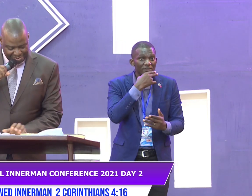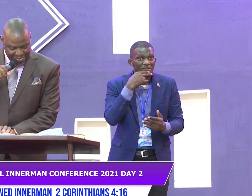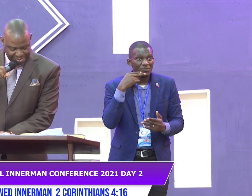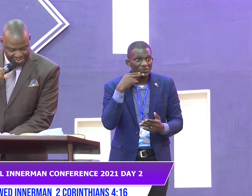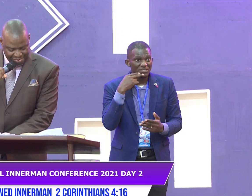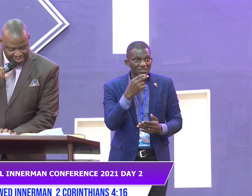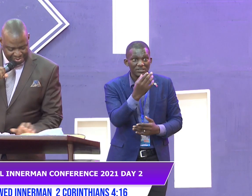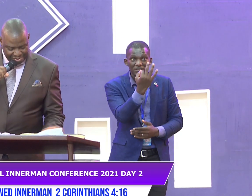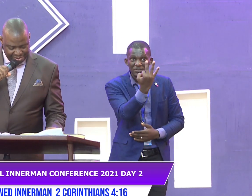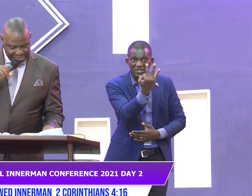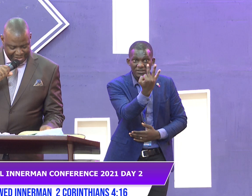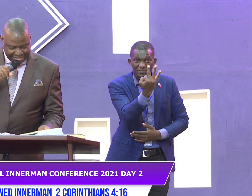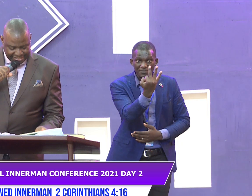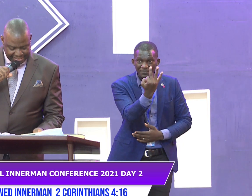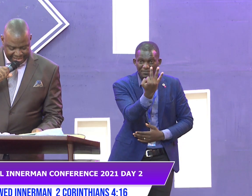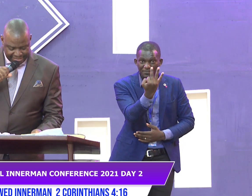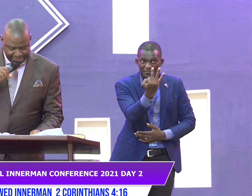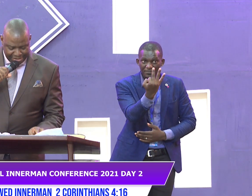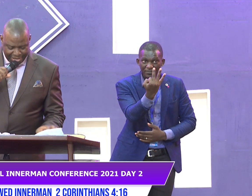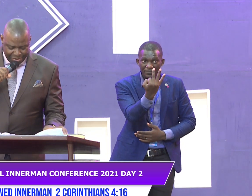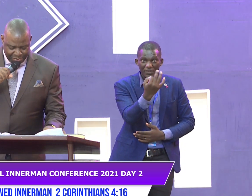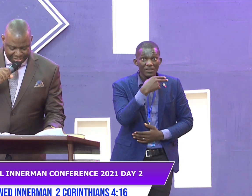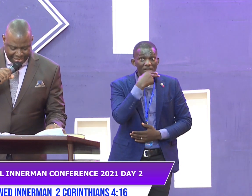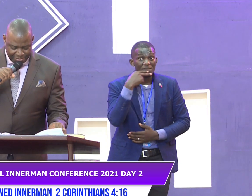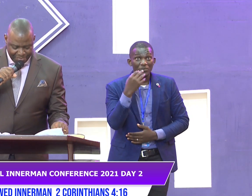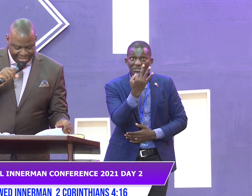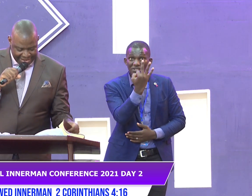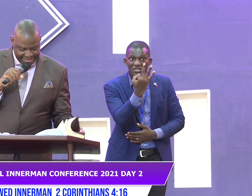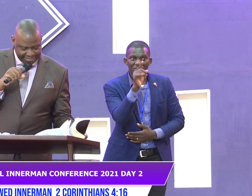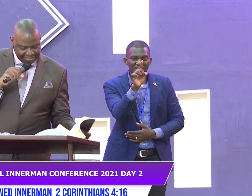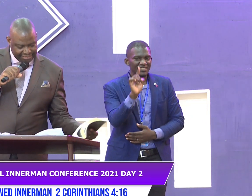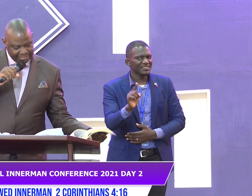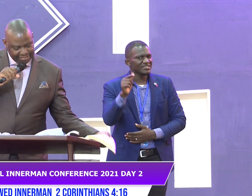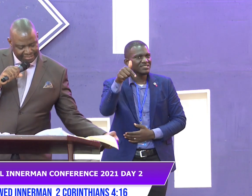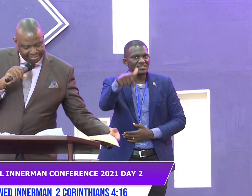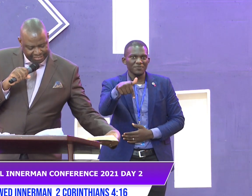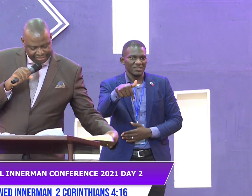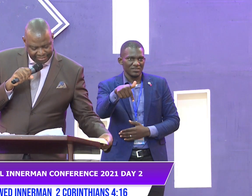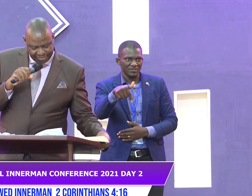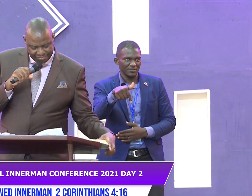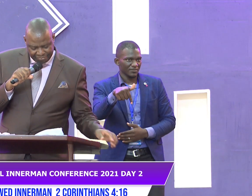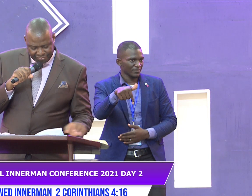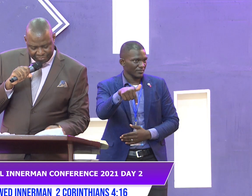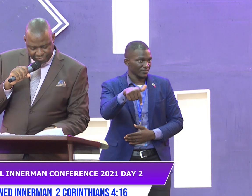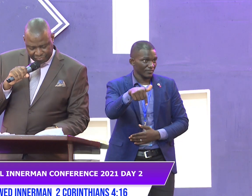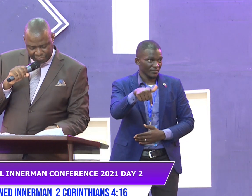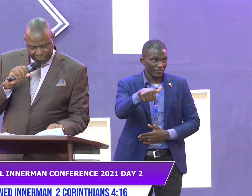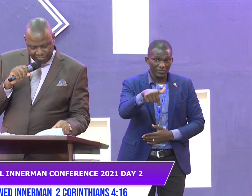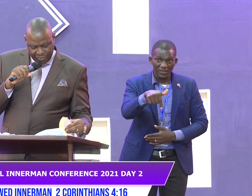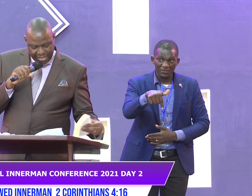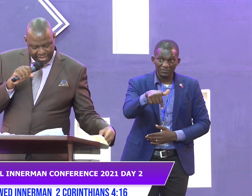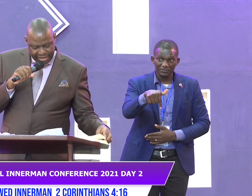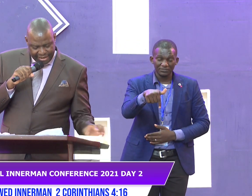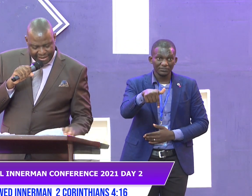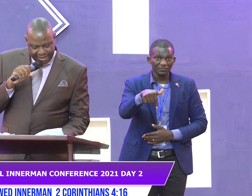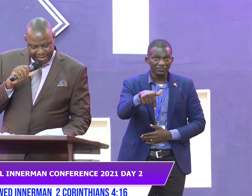It's in Hebrews chapter 3. Verse 7, maybe we will start from there. As we